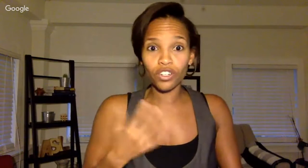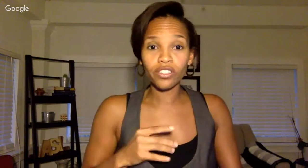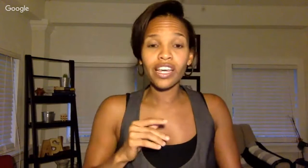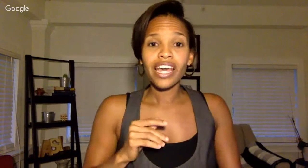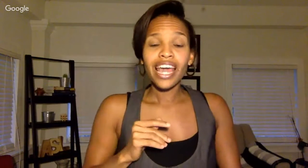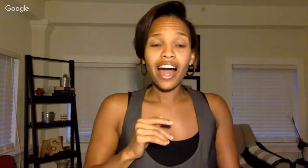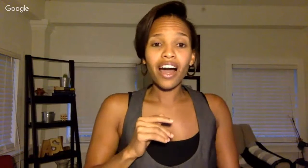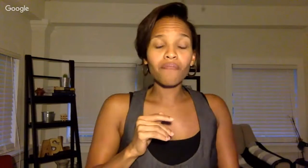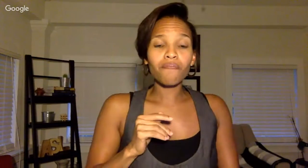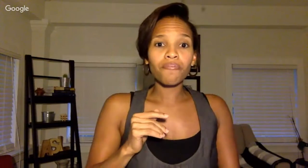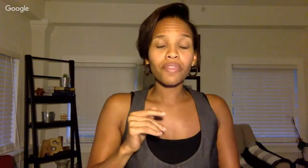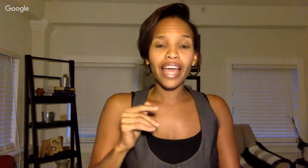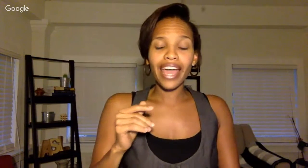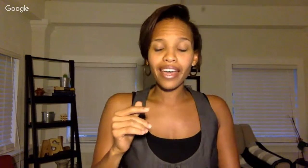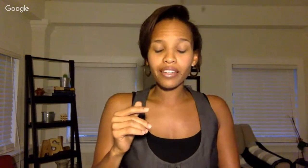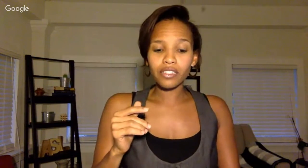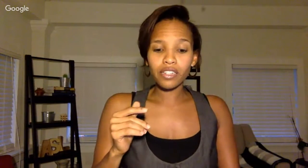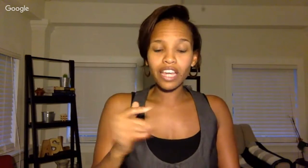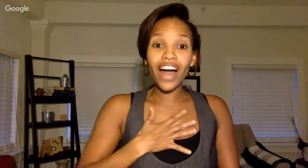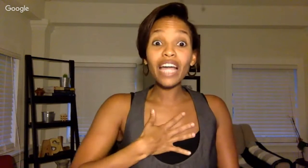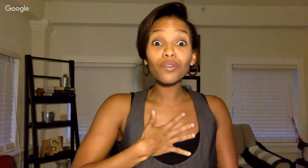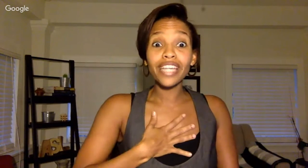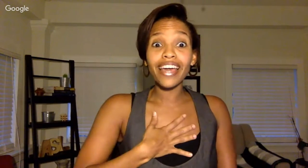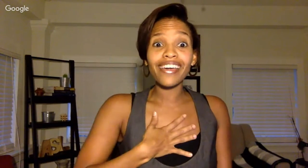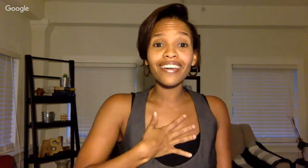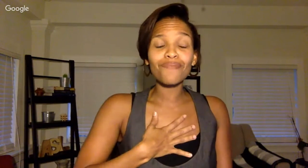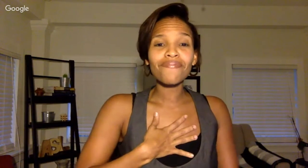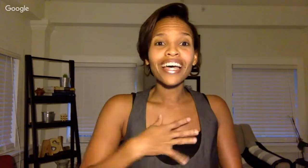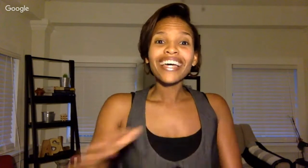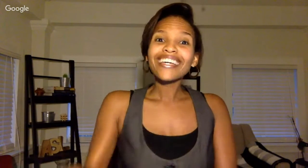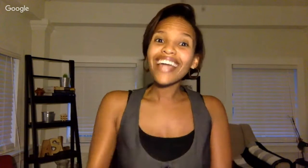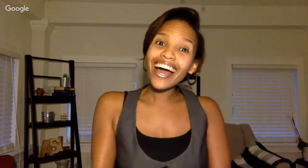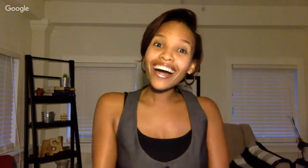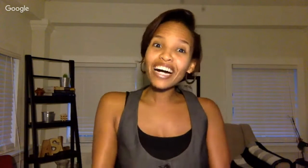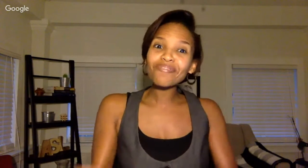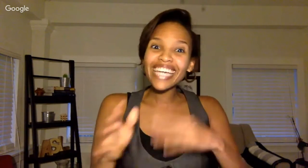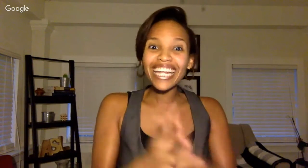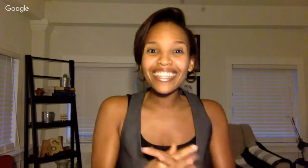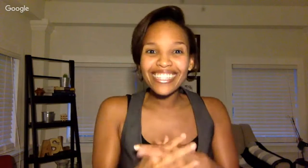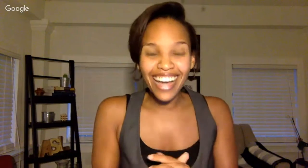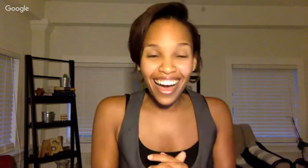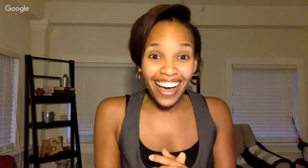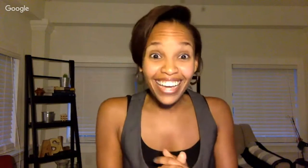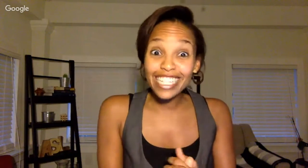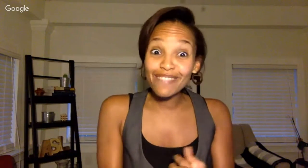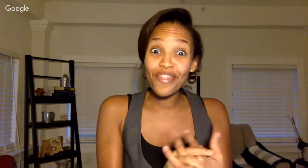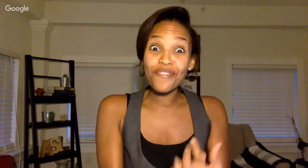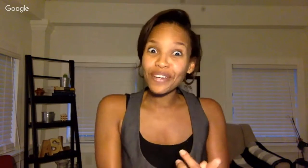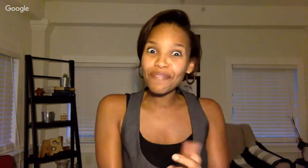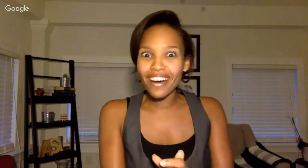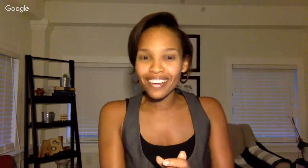words. And if I were saying, yeah, I'm dating this guy and it's been 3